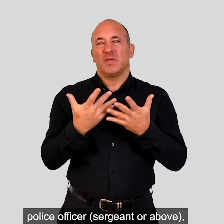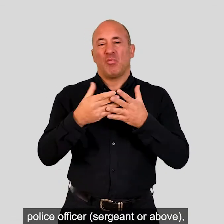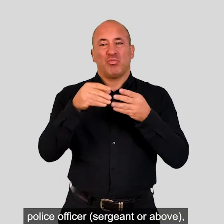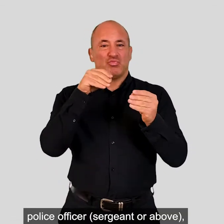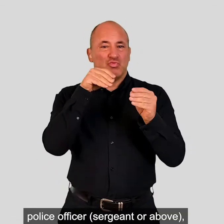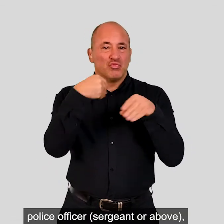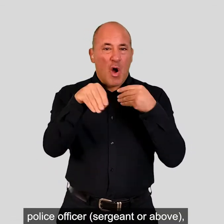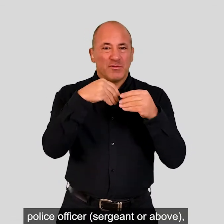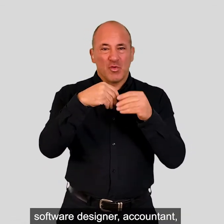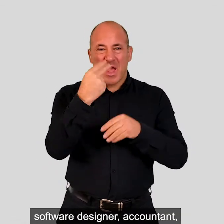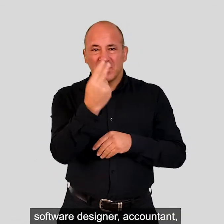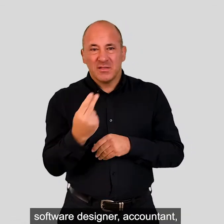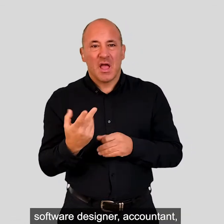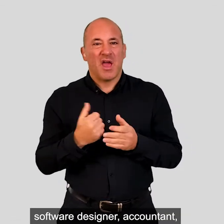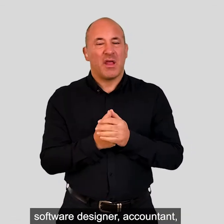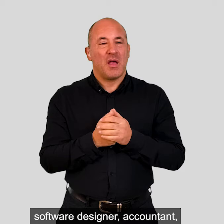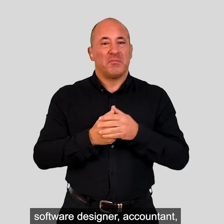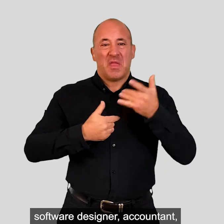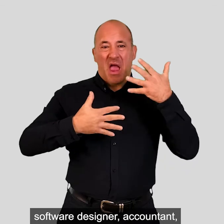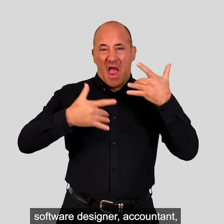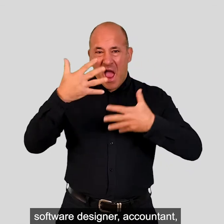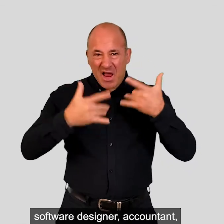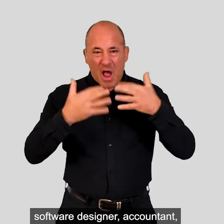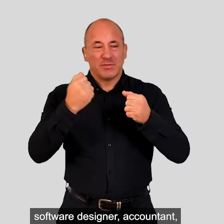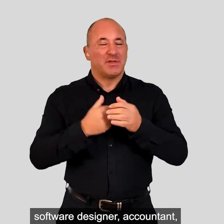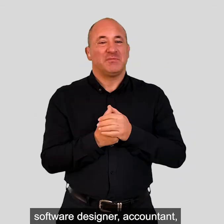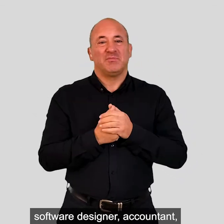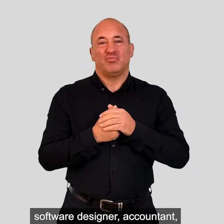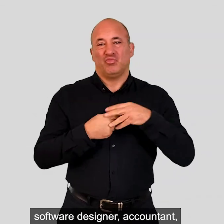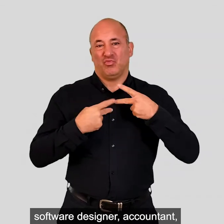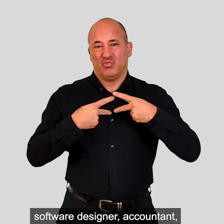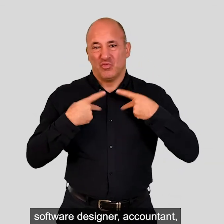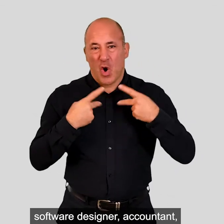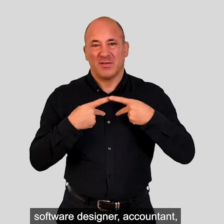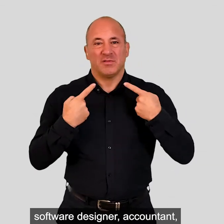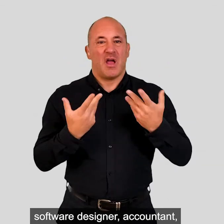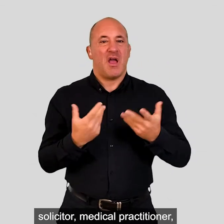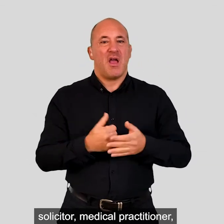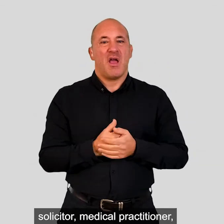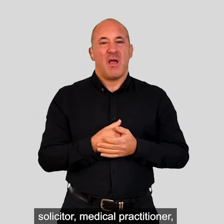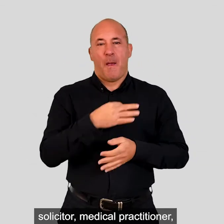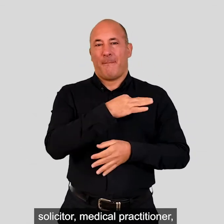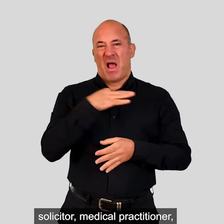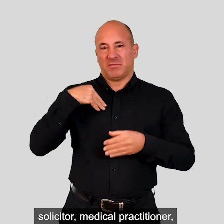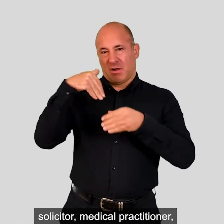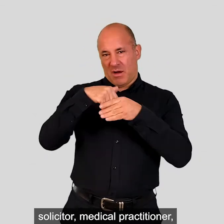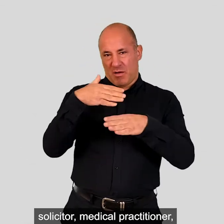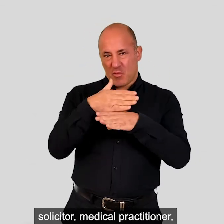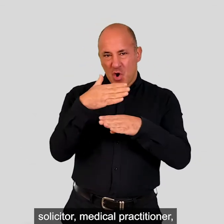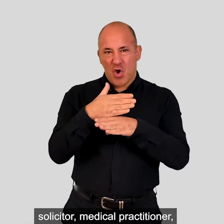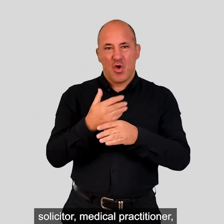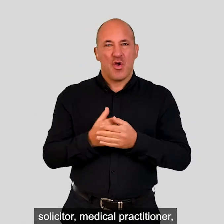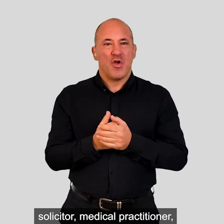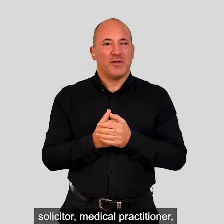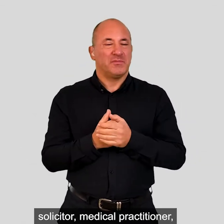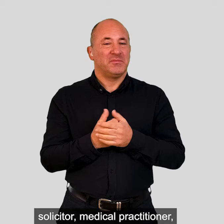above, software designer, accountant, solicitor, medical